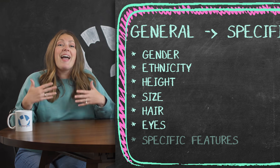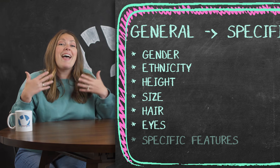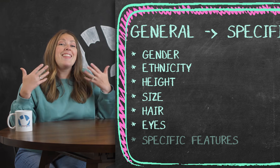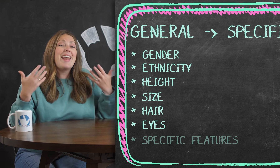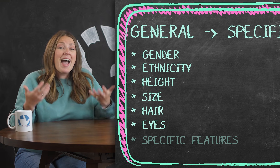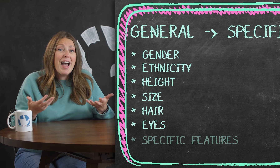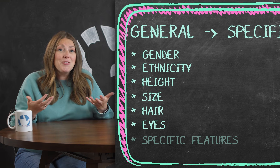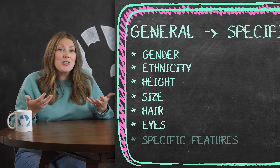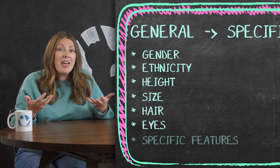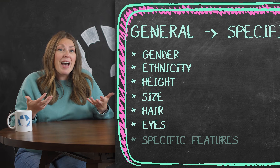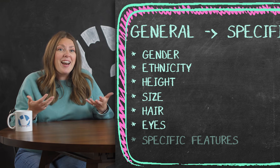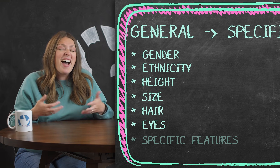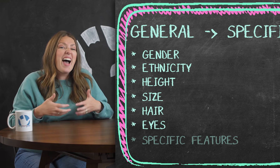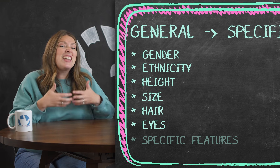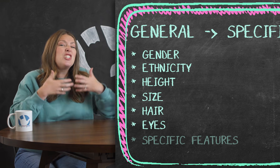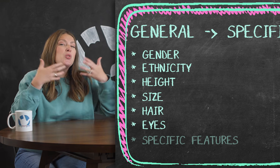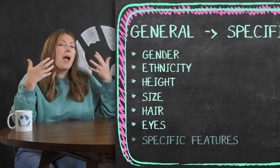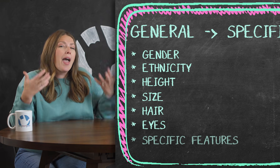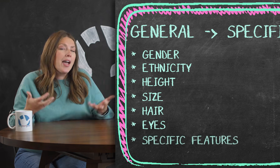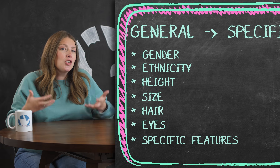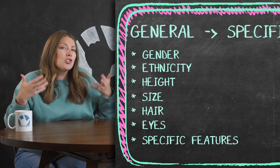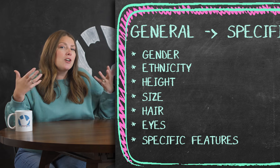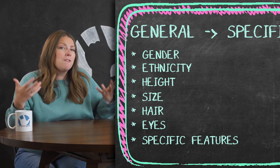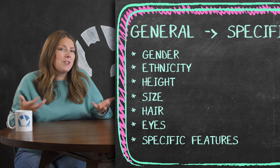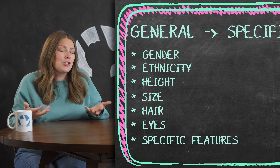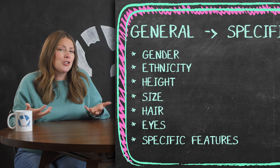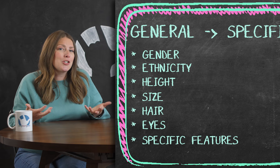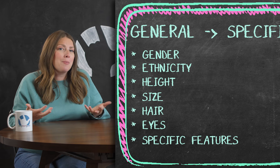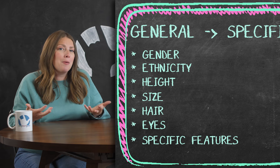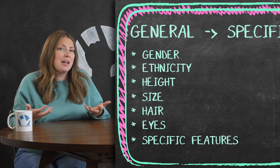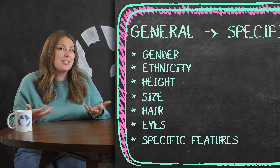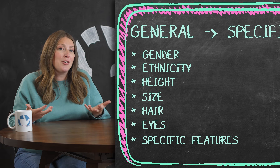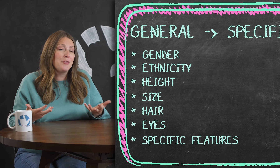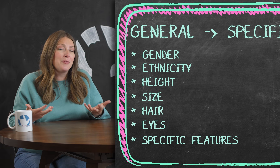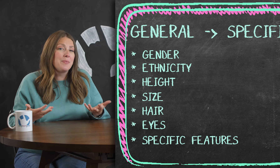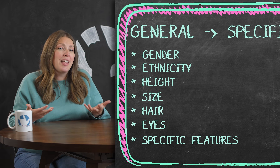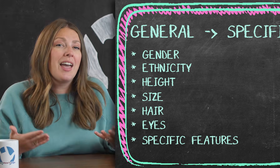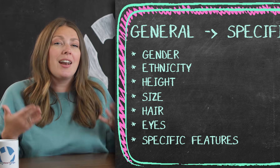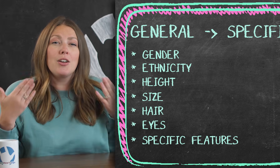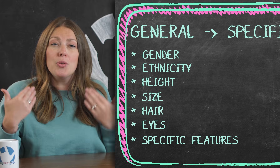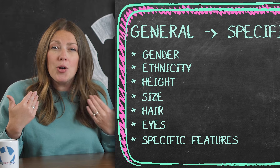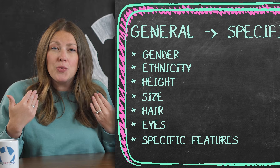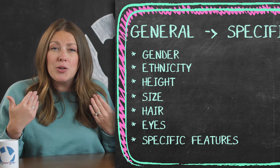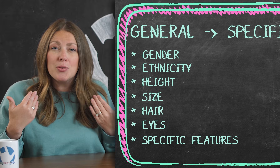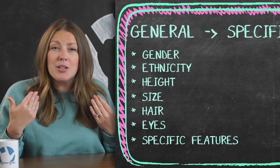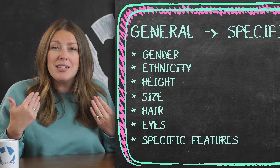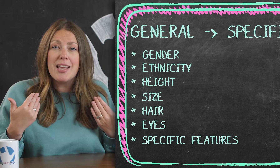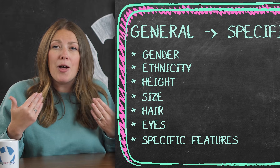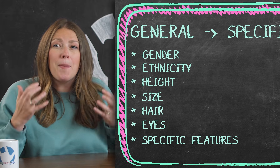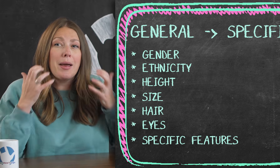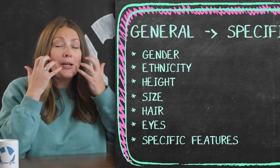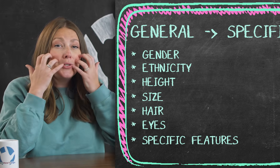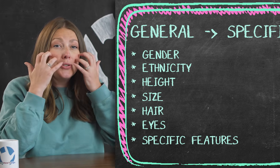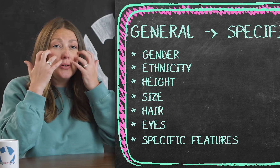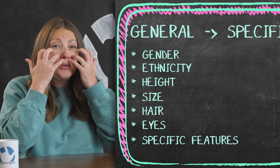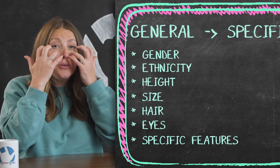And then after that, I can do extra features about myself. And I don't know if you can really tell, but I do